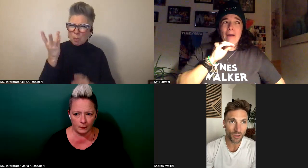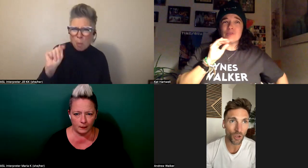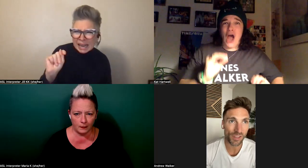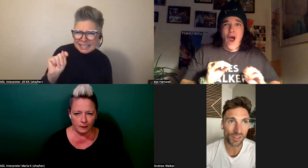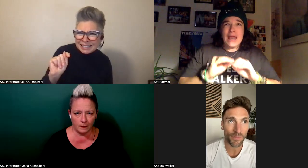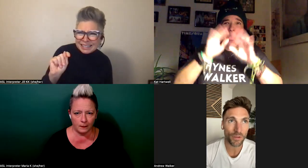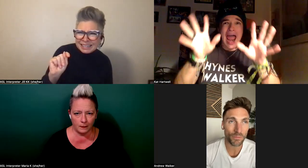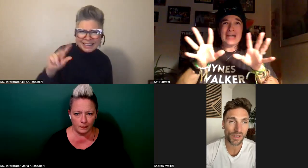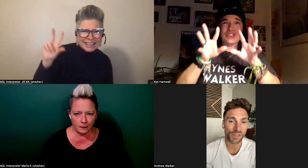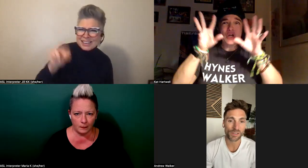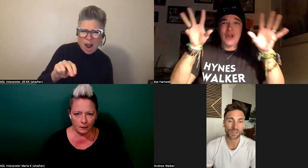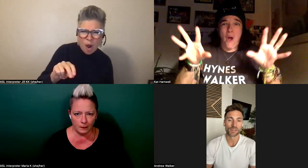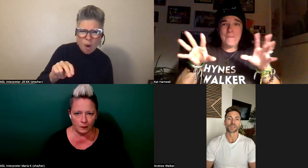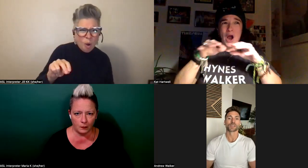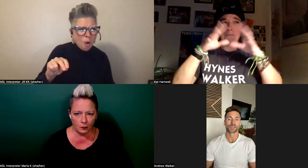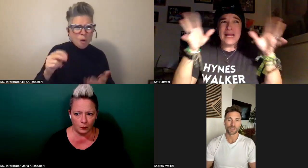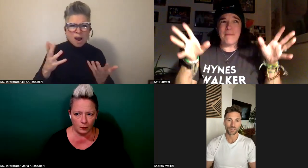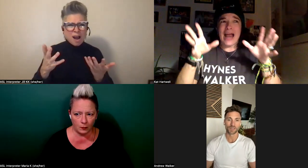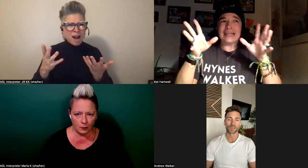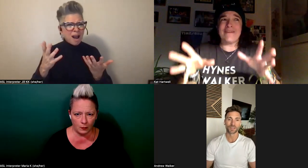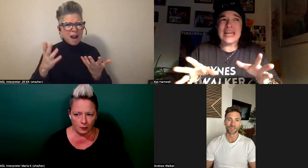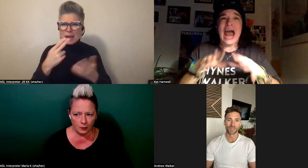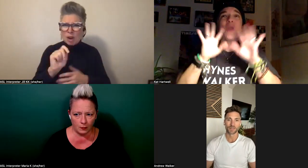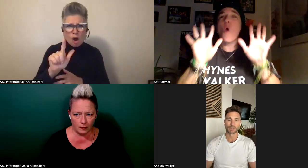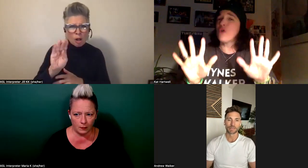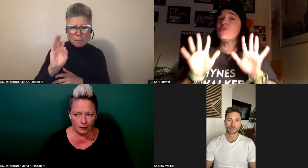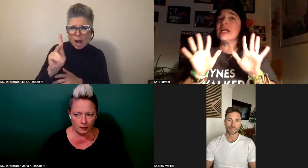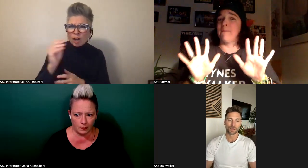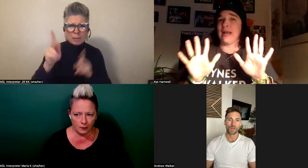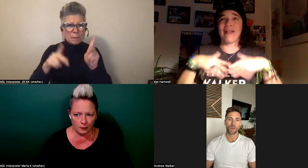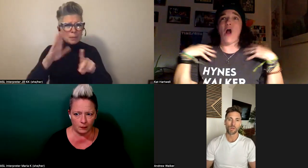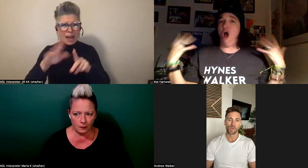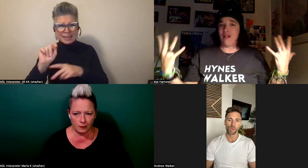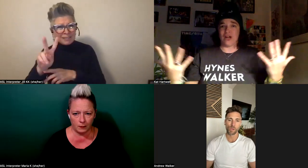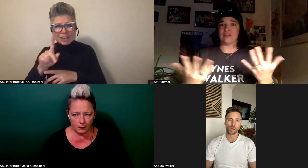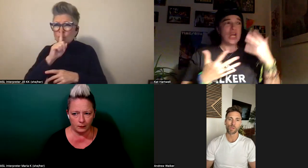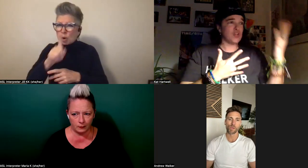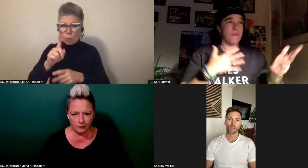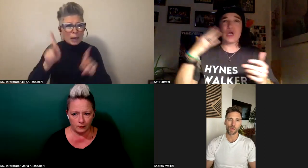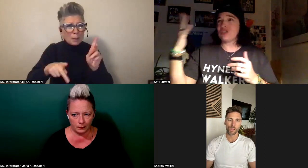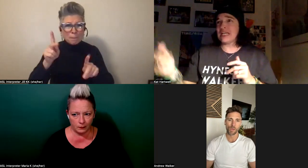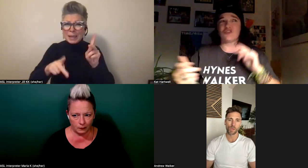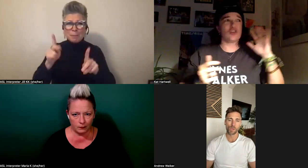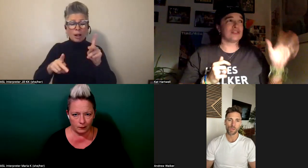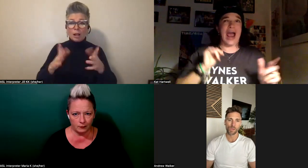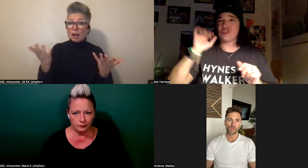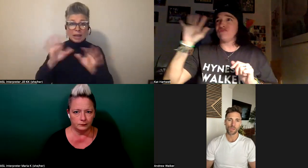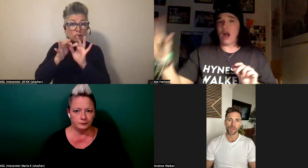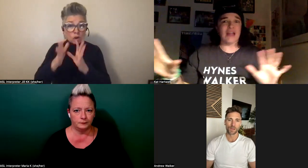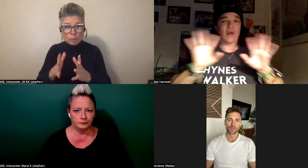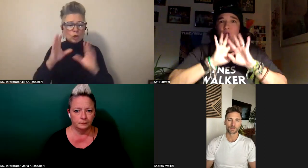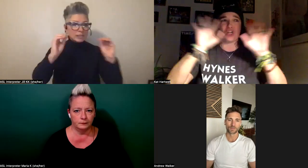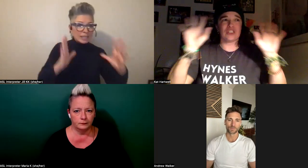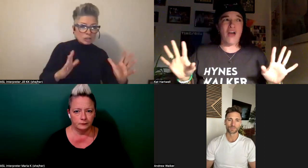yeah, and you know, the actors at home, about the people on TV, I know the real people, like all about company teachers,